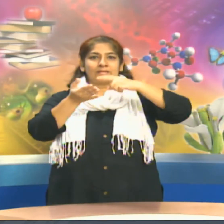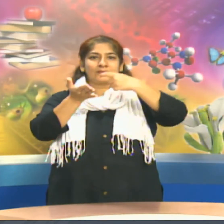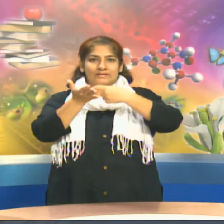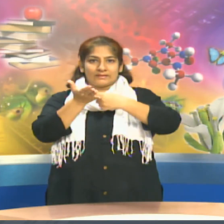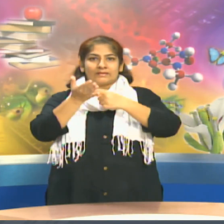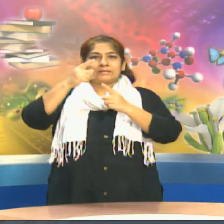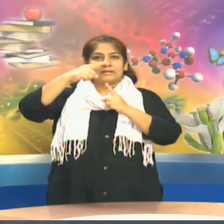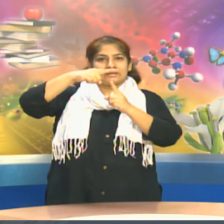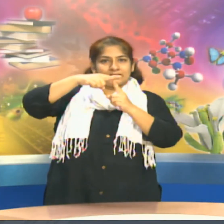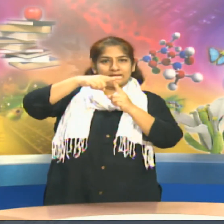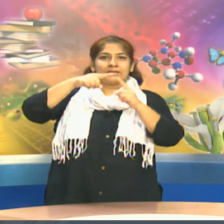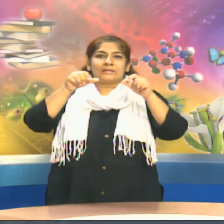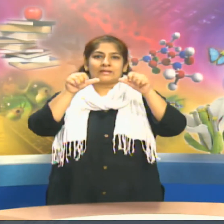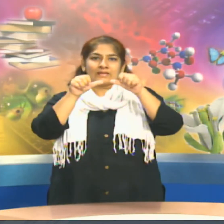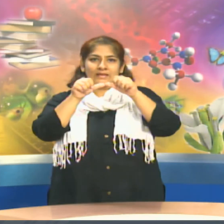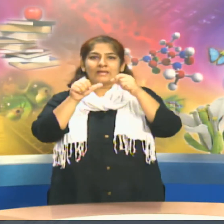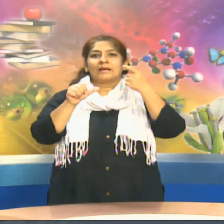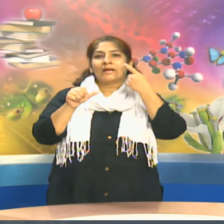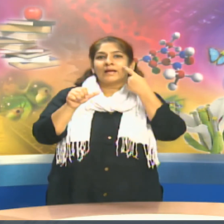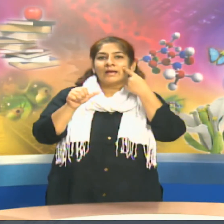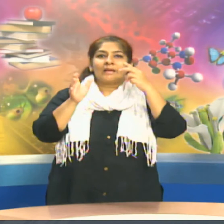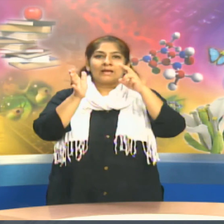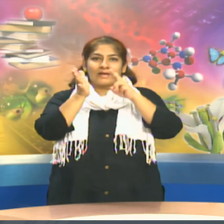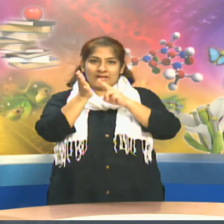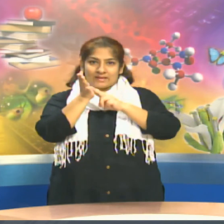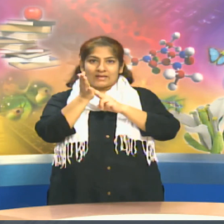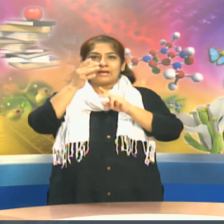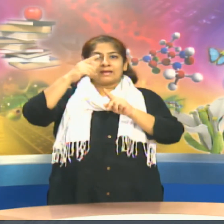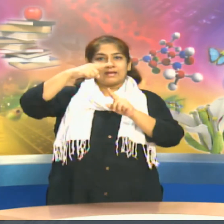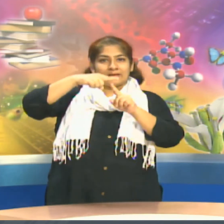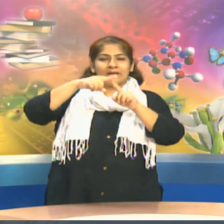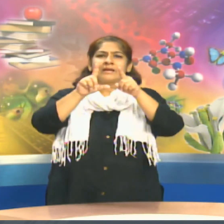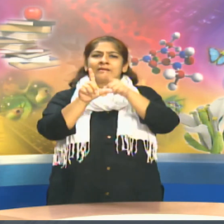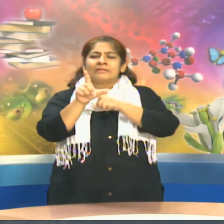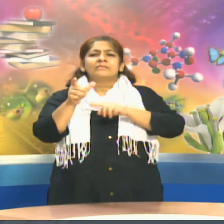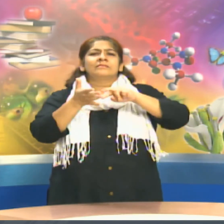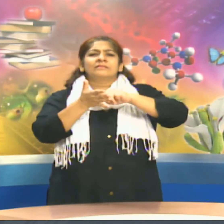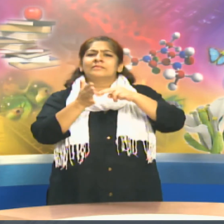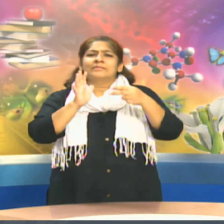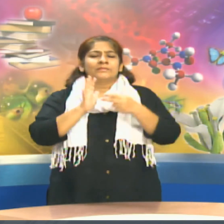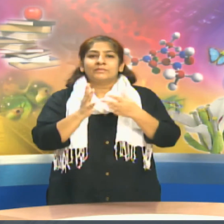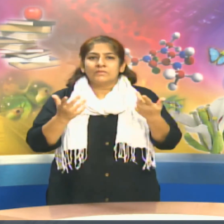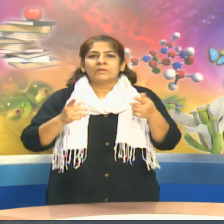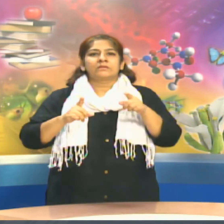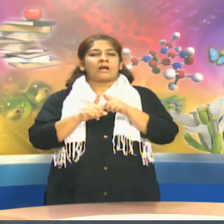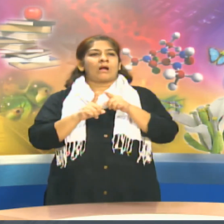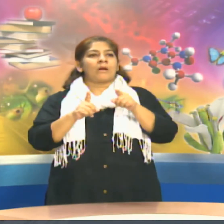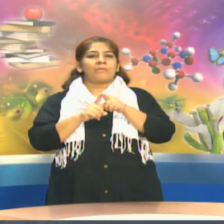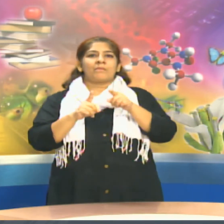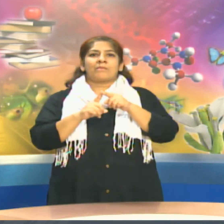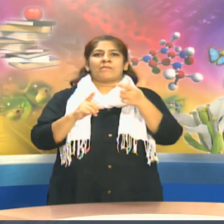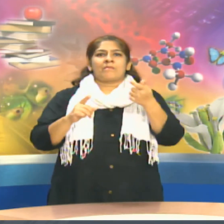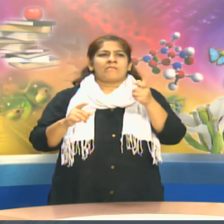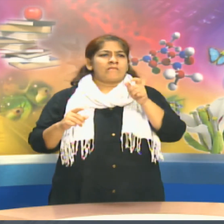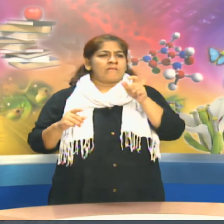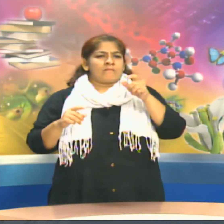is uncertainty. This is the spelling. Now, what does it